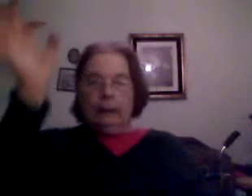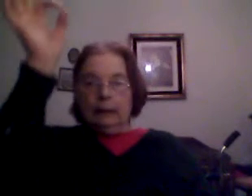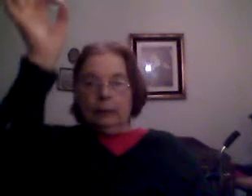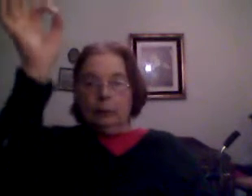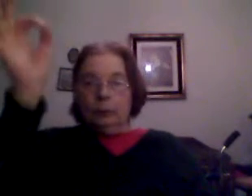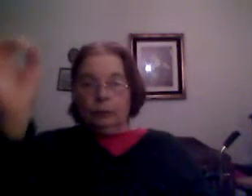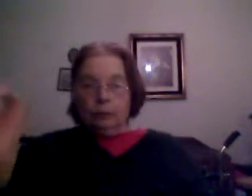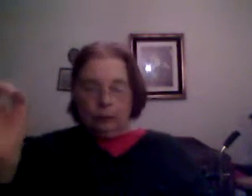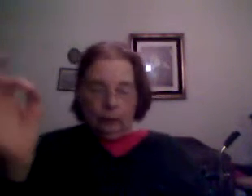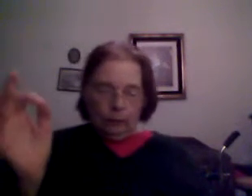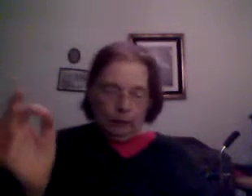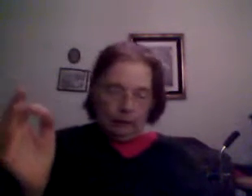Then in the pull cord